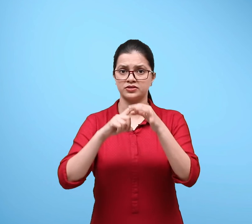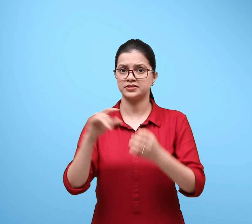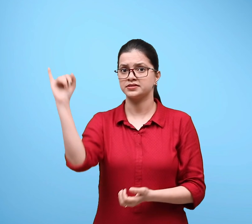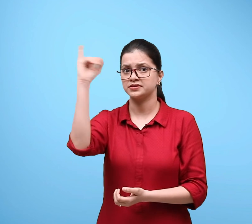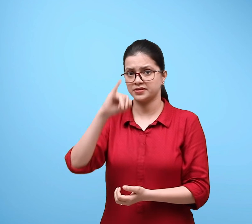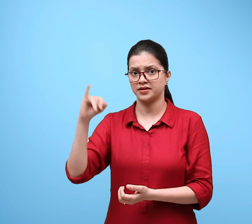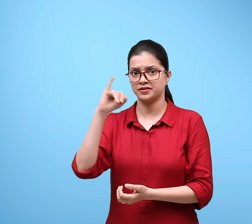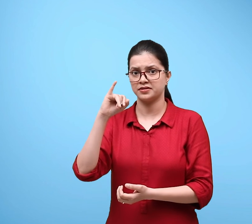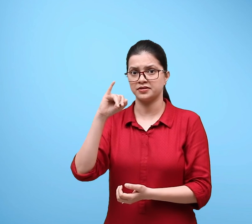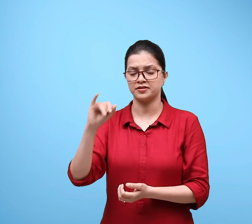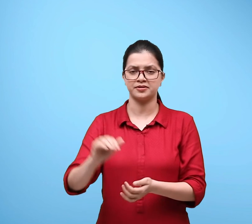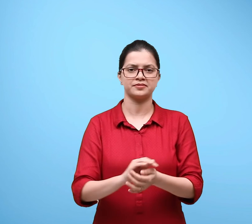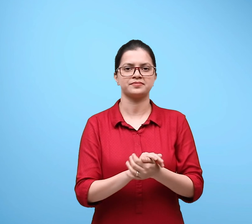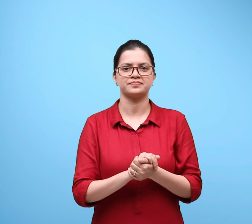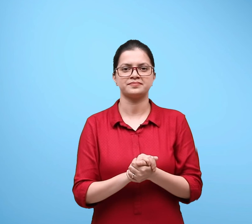Group them as A.